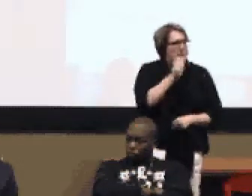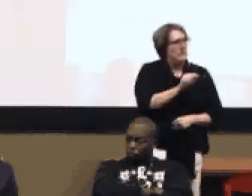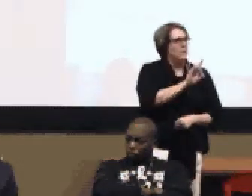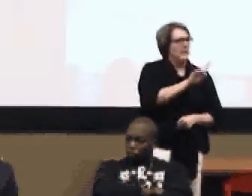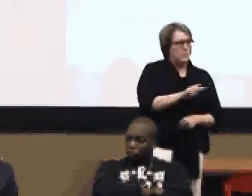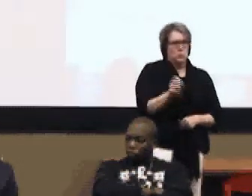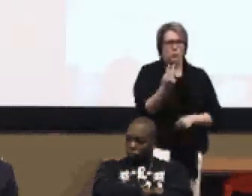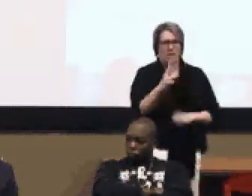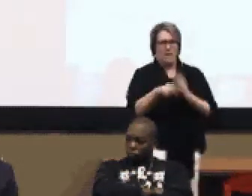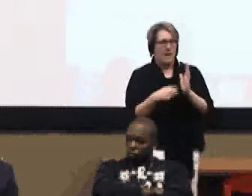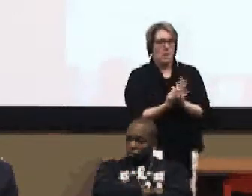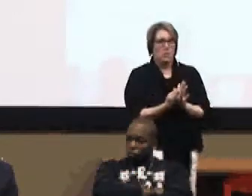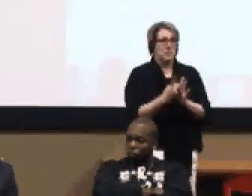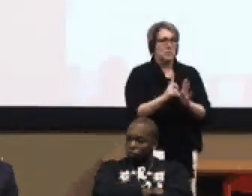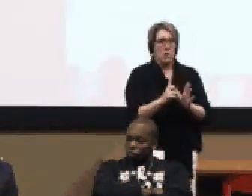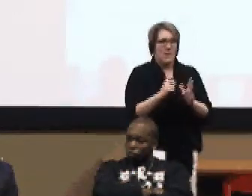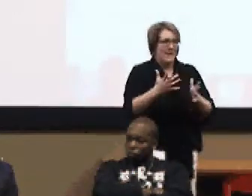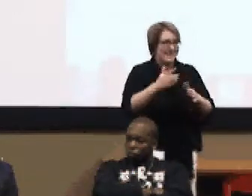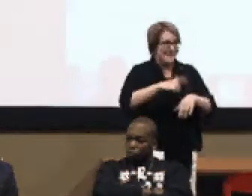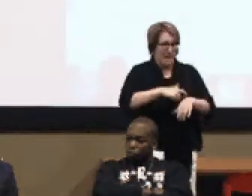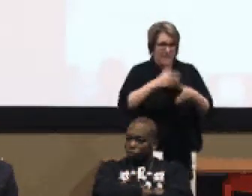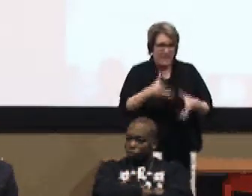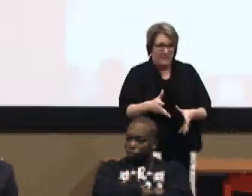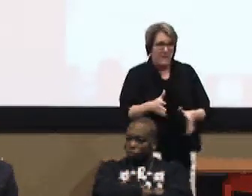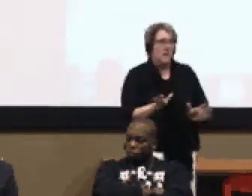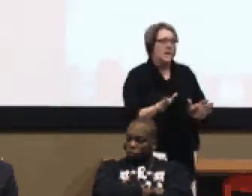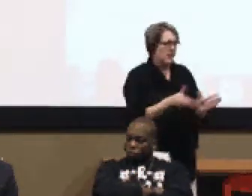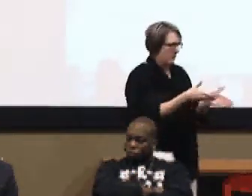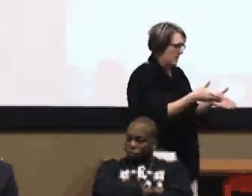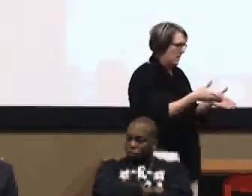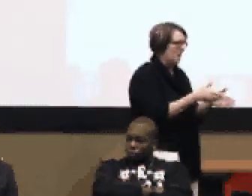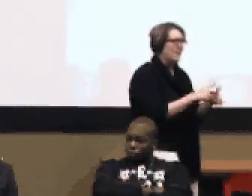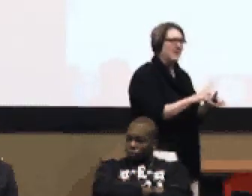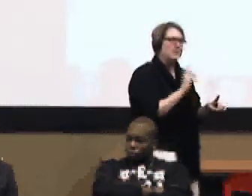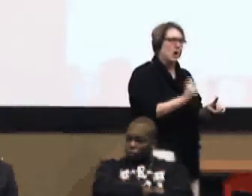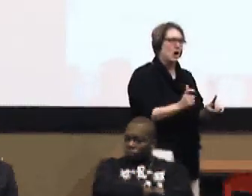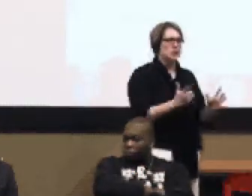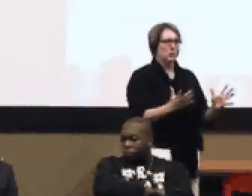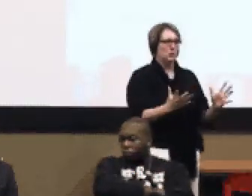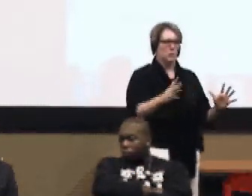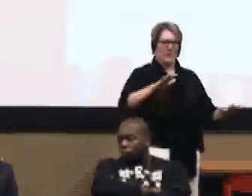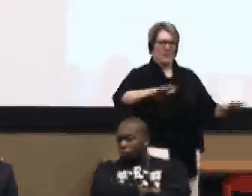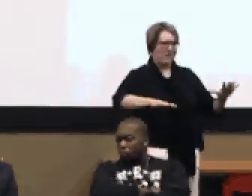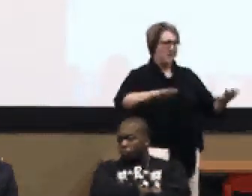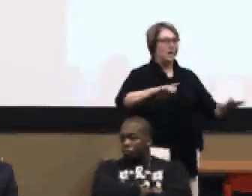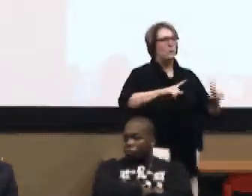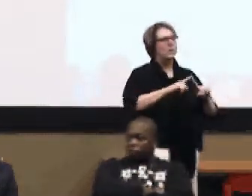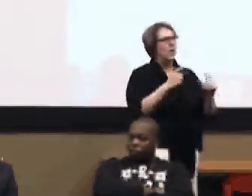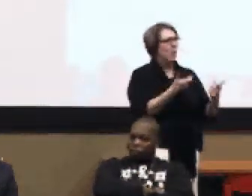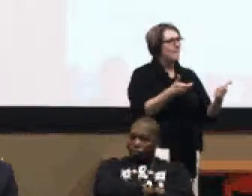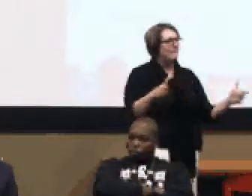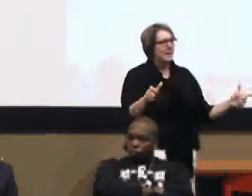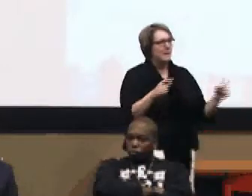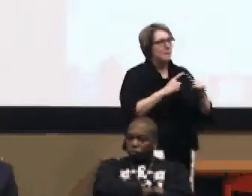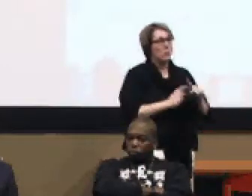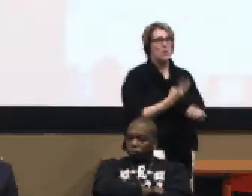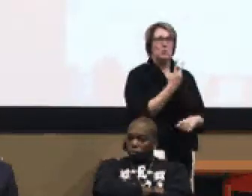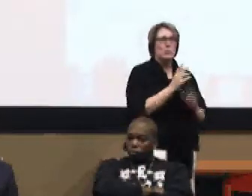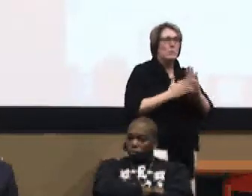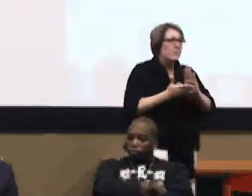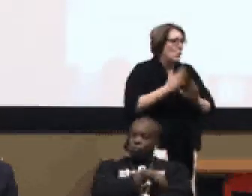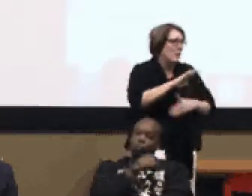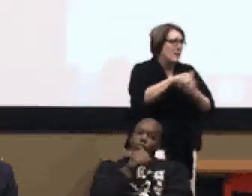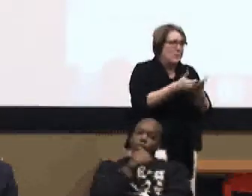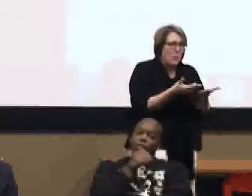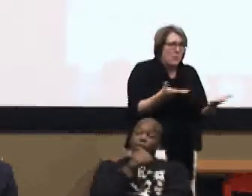so anytime we get left over, it's just like, so yeah, it's really hard to scale because we know how big it can be, but when it's just 2 people running the whole